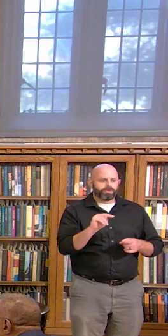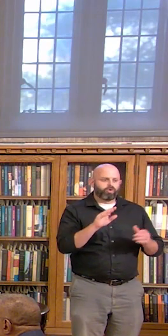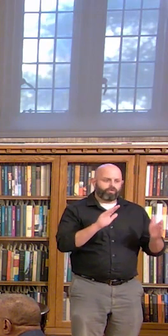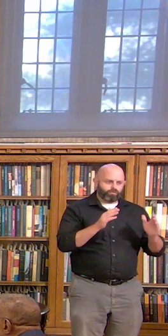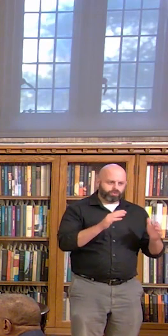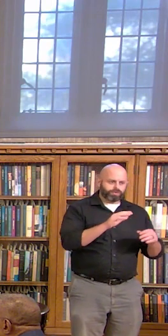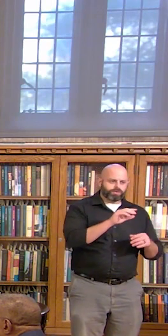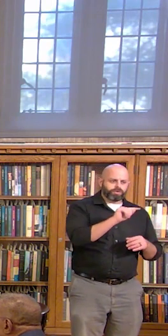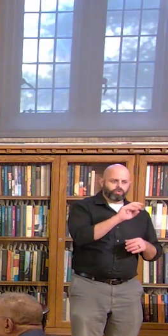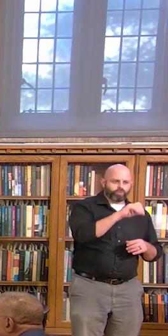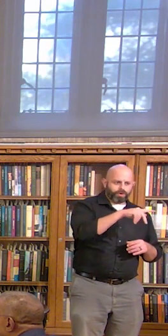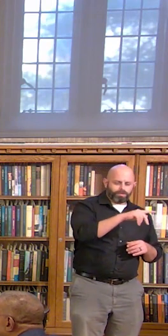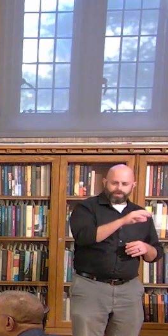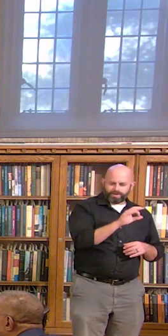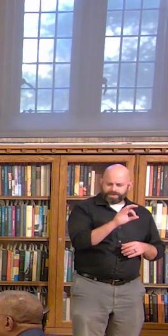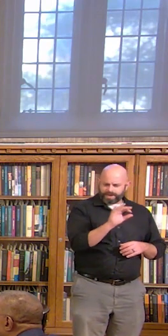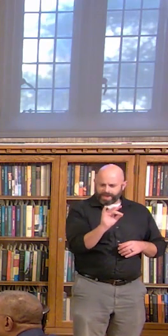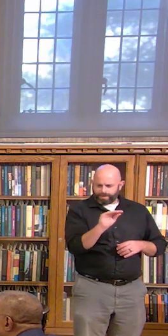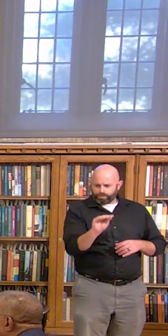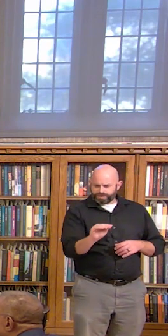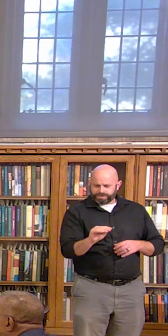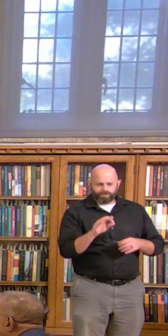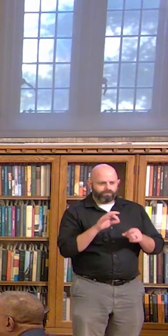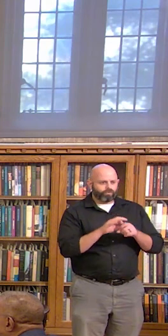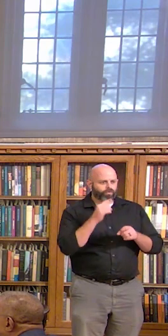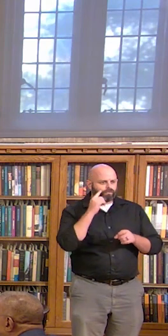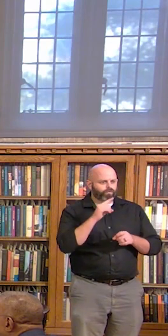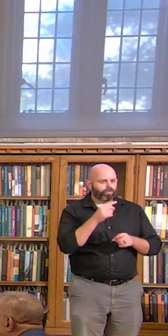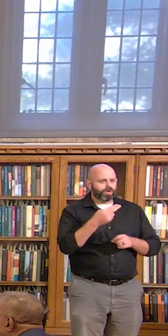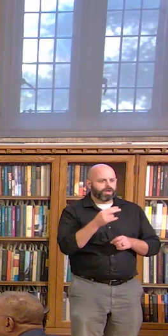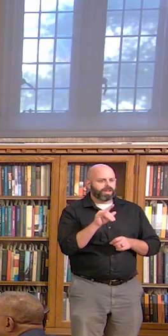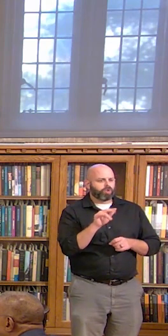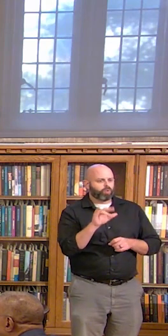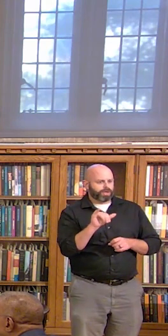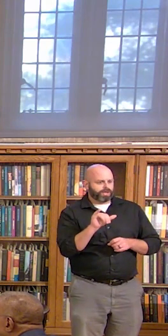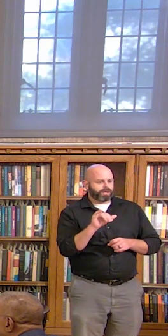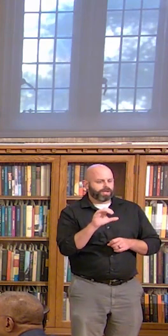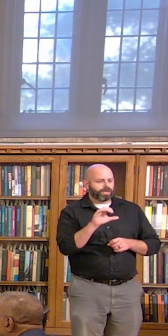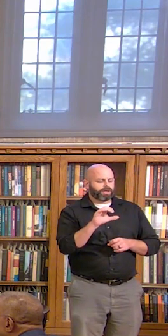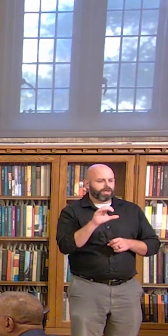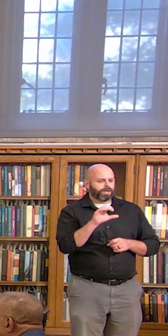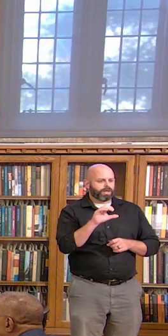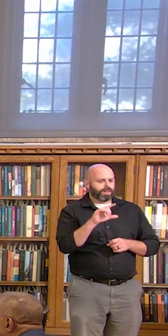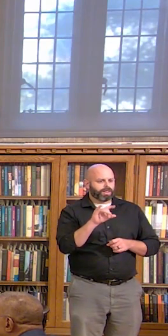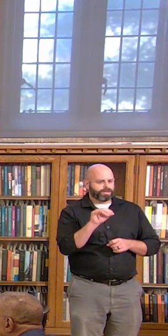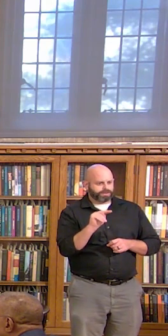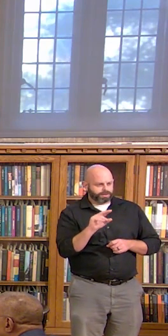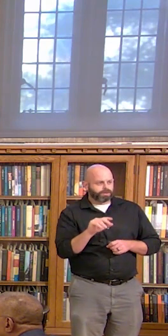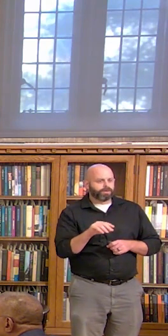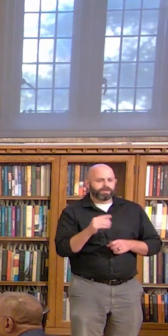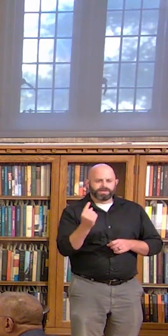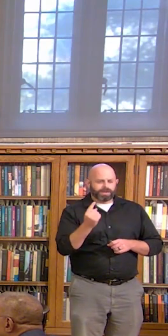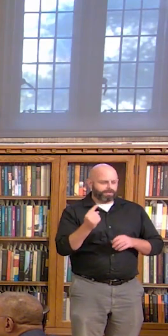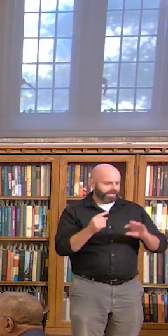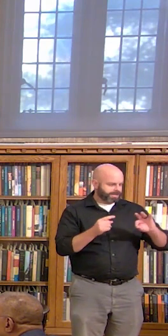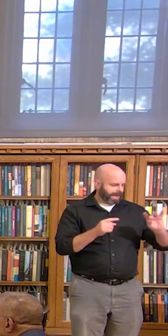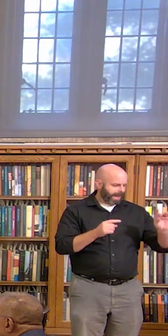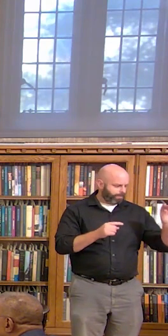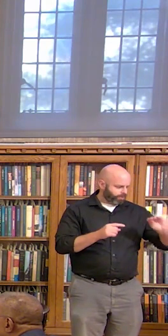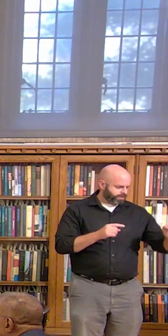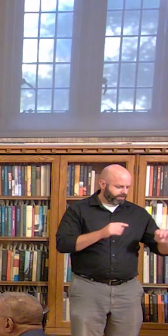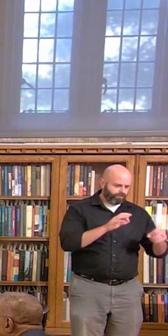so uh voted for Hillary Clinton uh in his school it was 98% or something like that that Trump so very very different